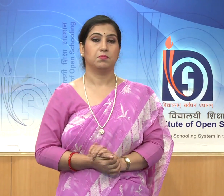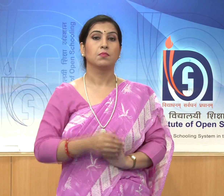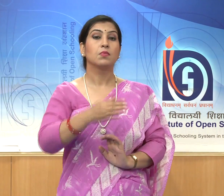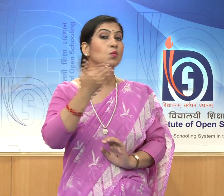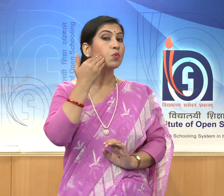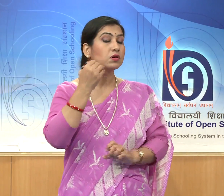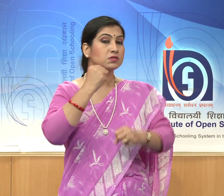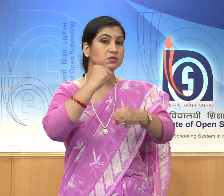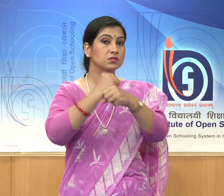in Guler,